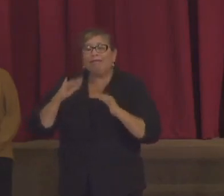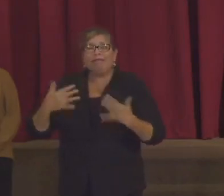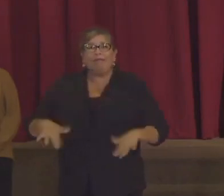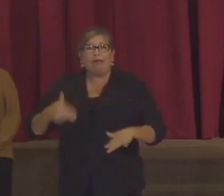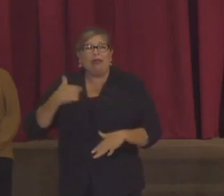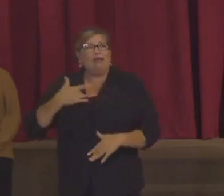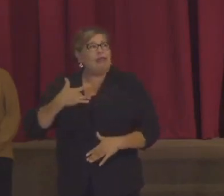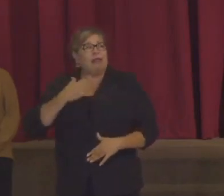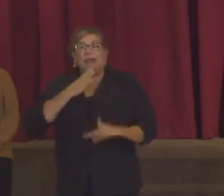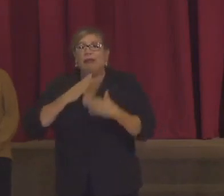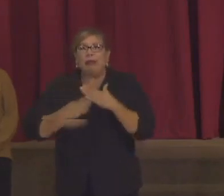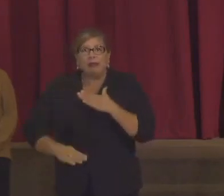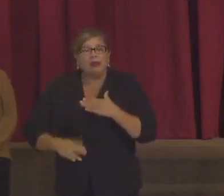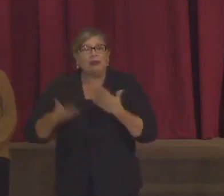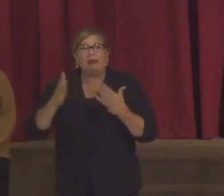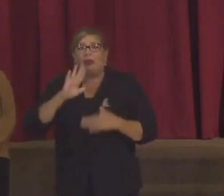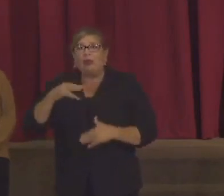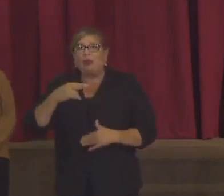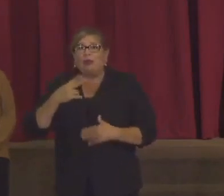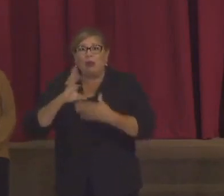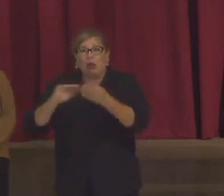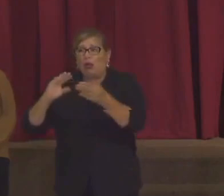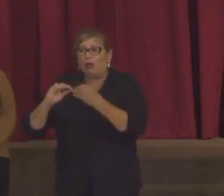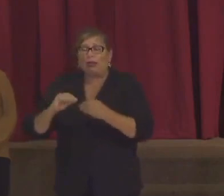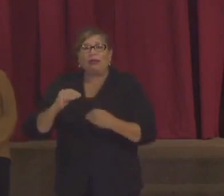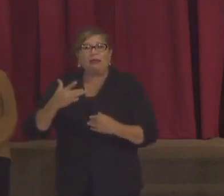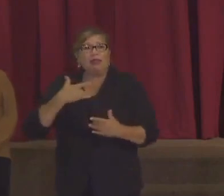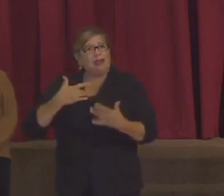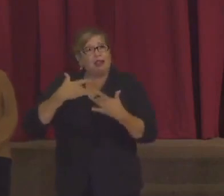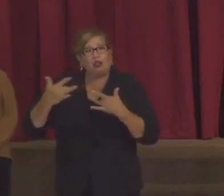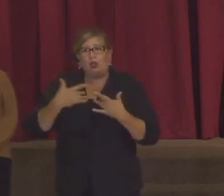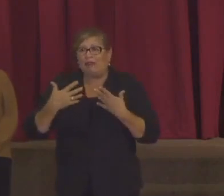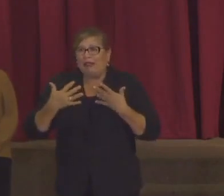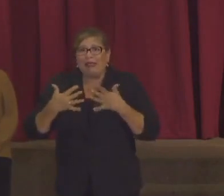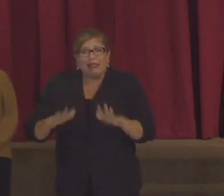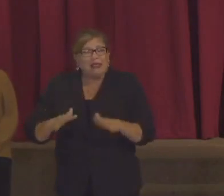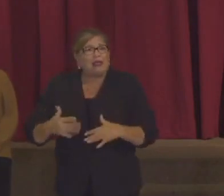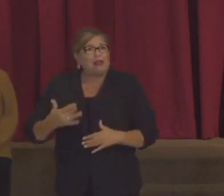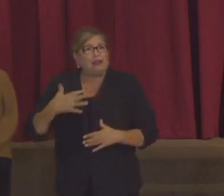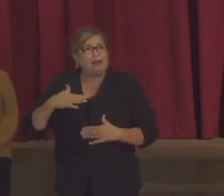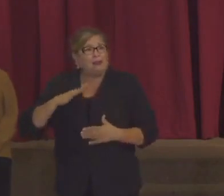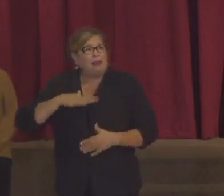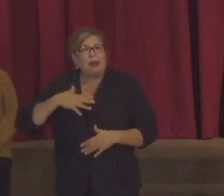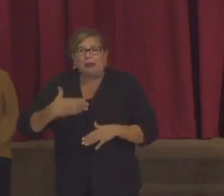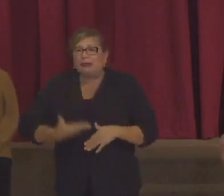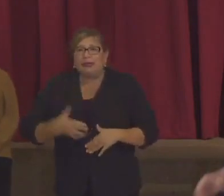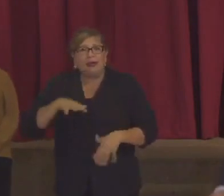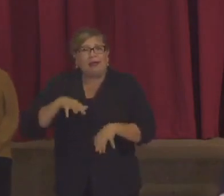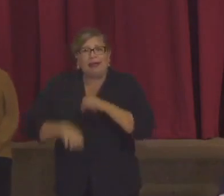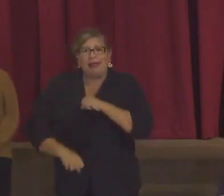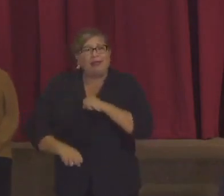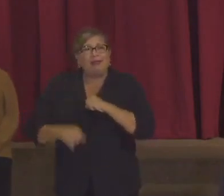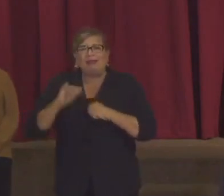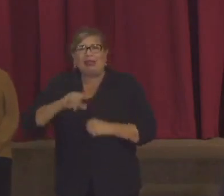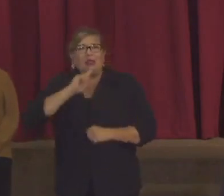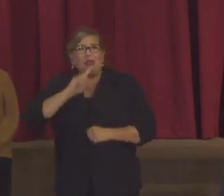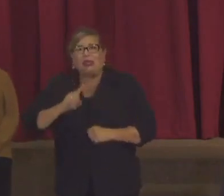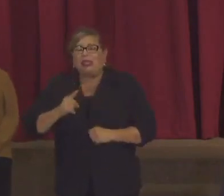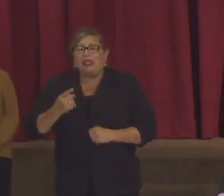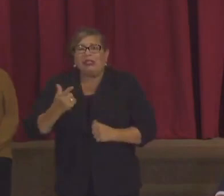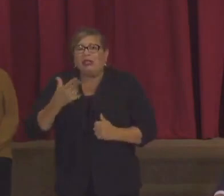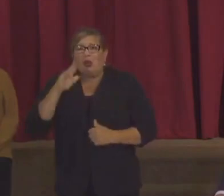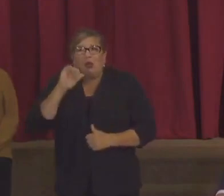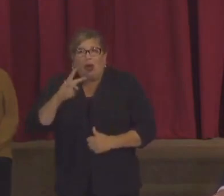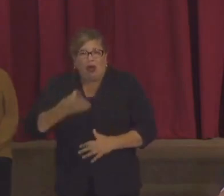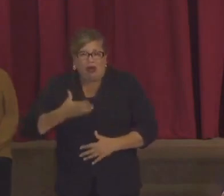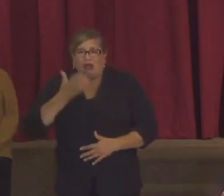concern, consternation, anxiety are real, they're raw. And I recognize foundationally and fundamentally that so